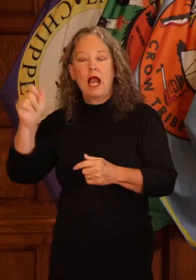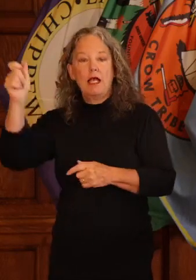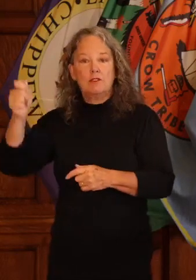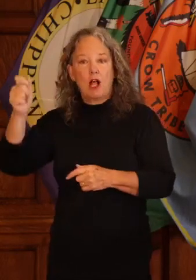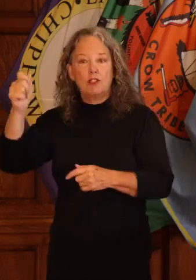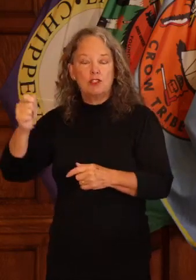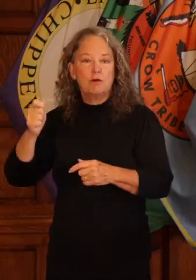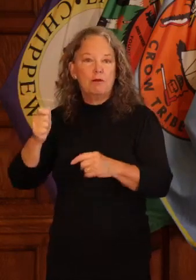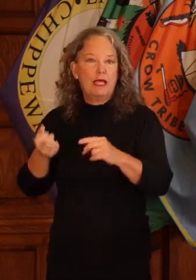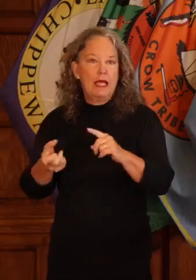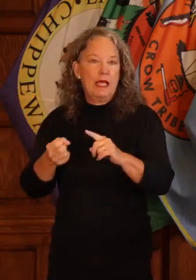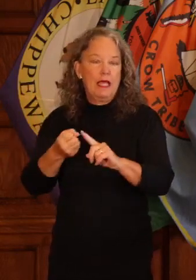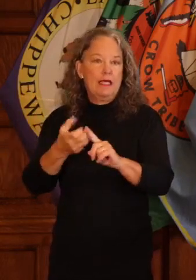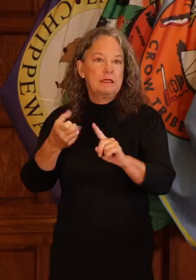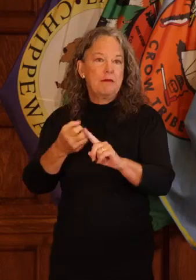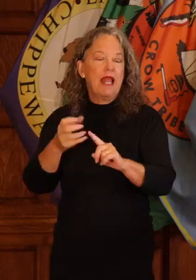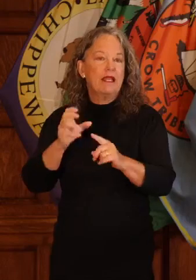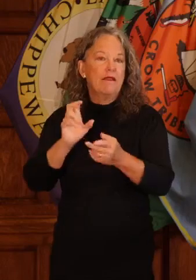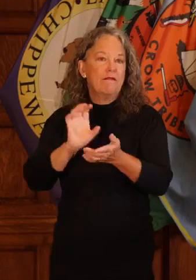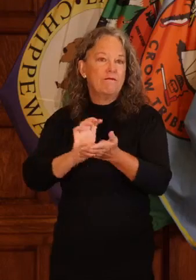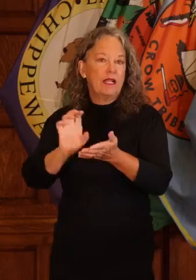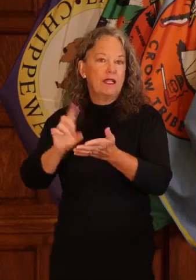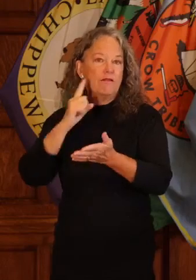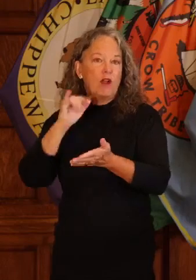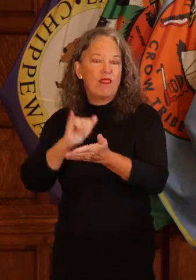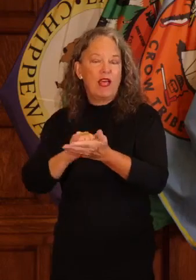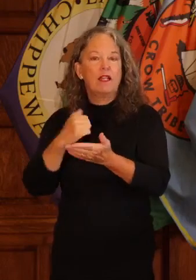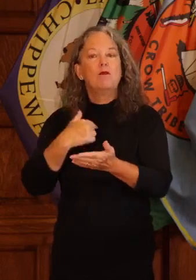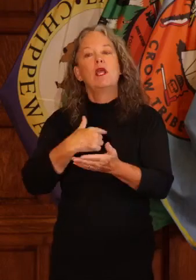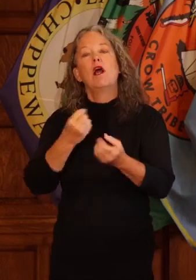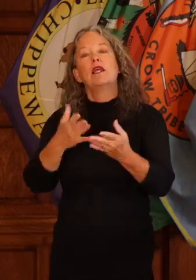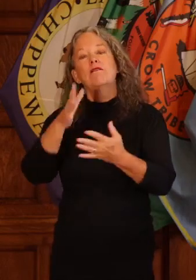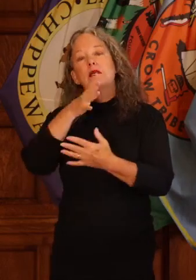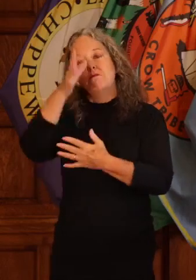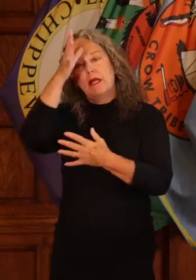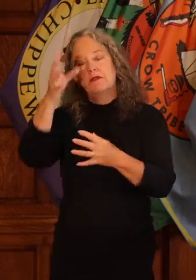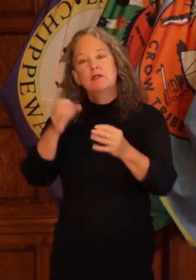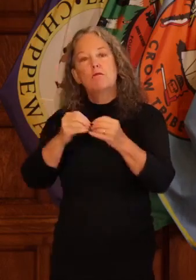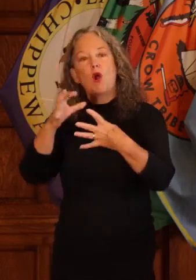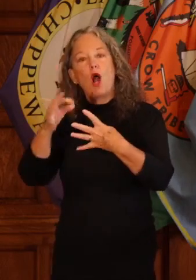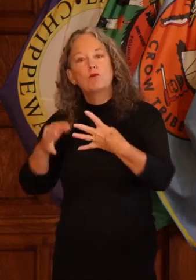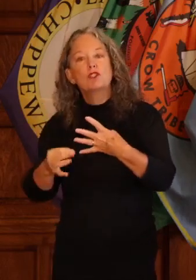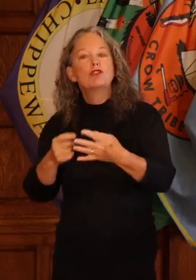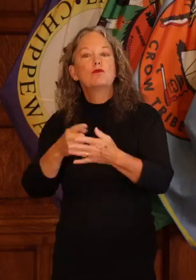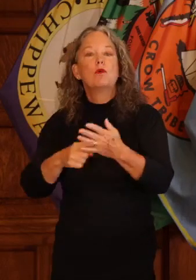that. We are giving parents more options in picking what's right for their kids.